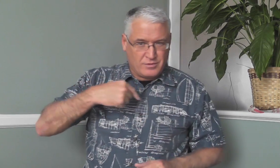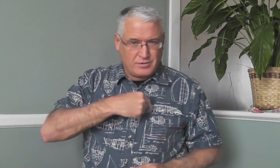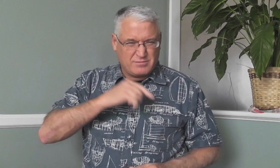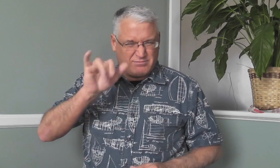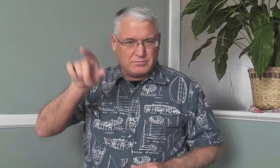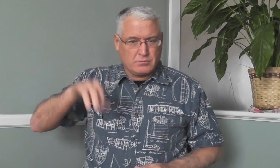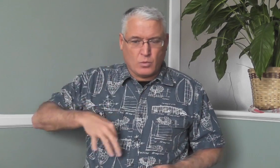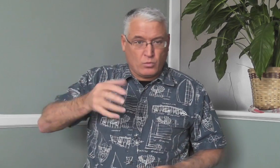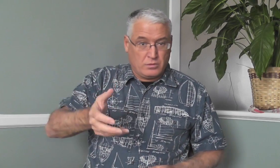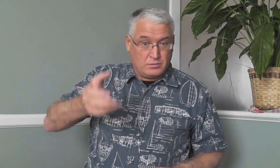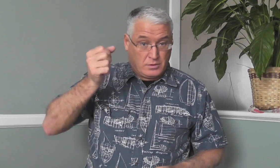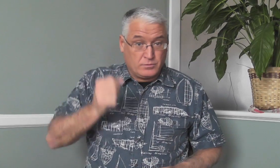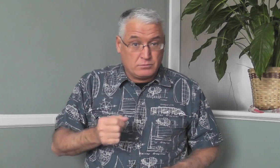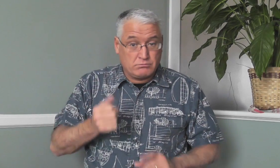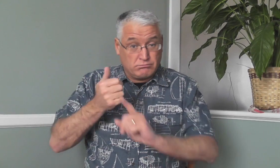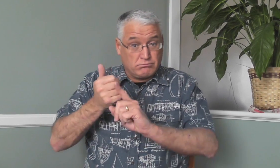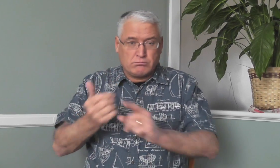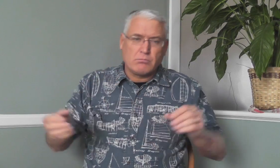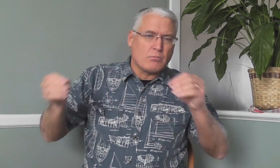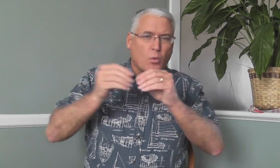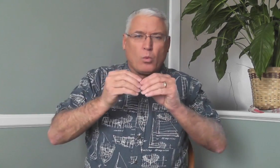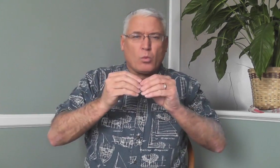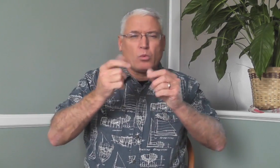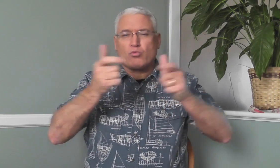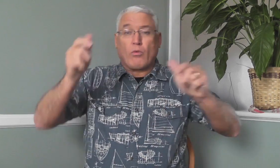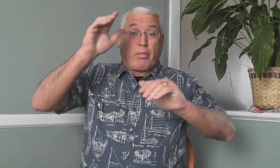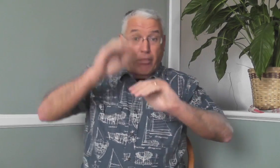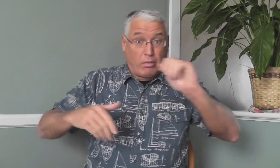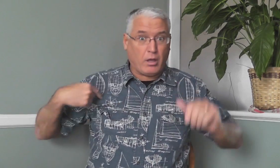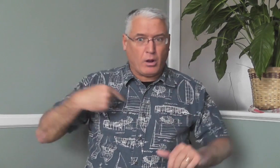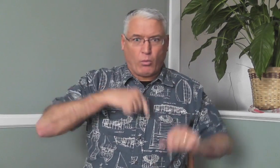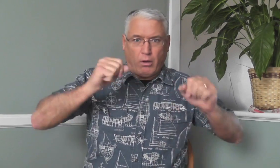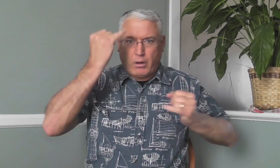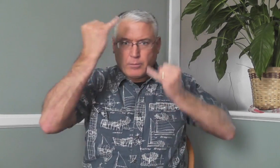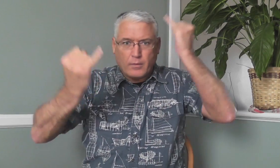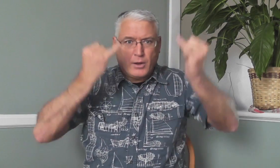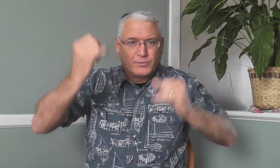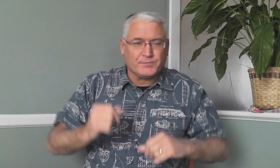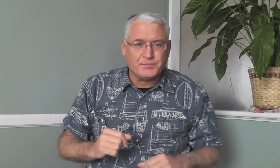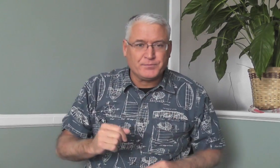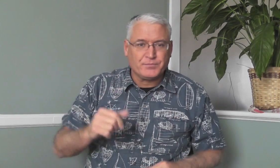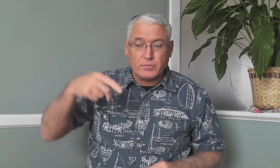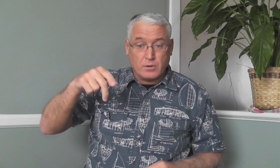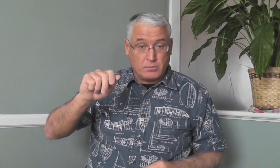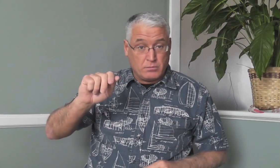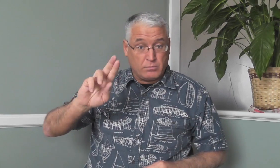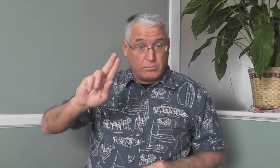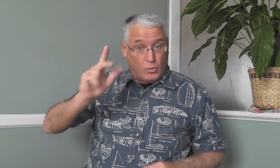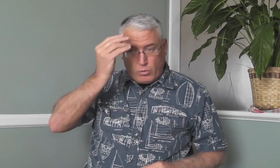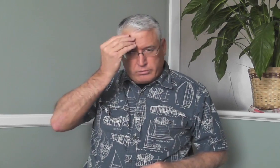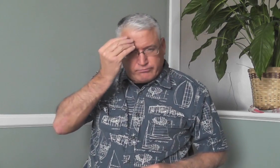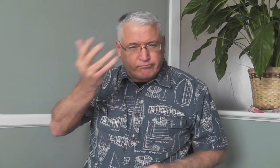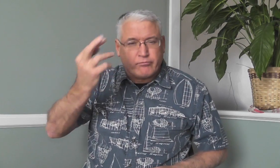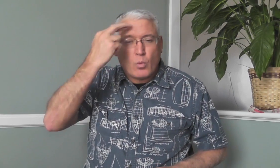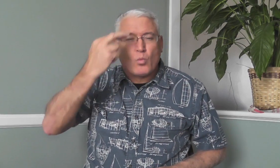us. He said that that is so important. It's more important than we can imagine. Paul,